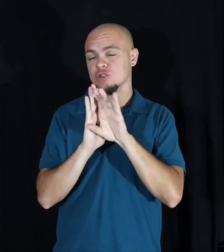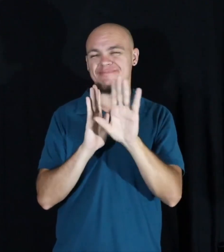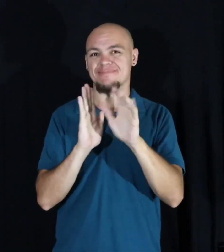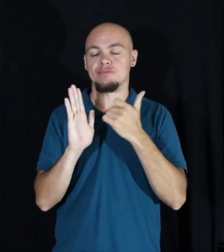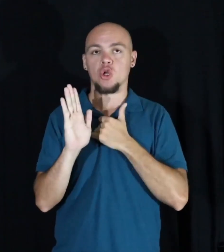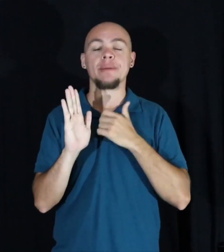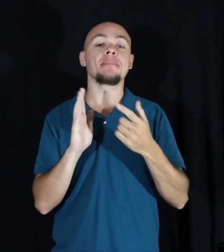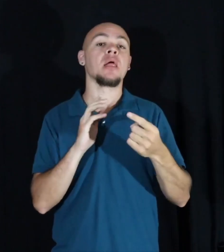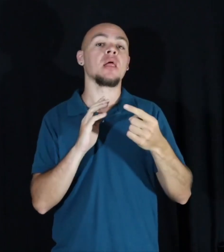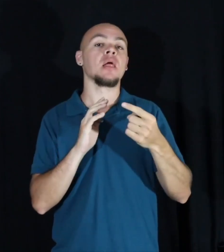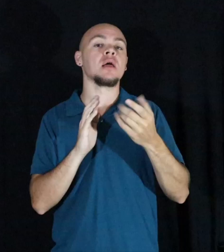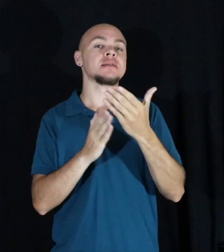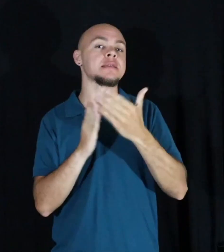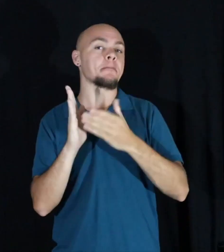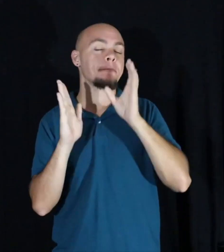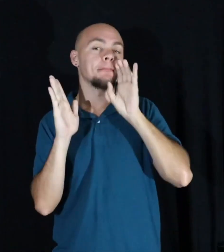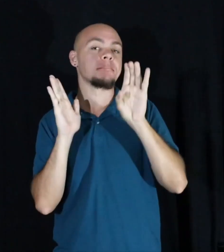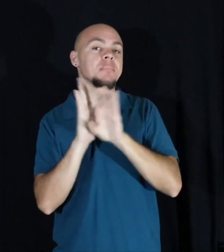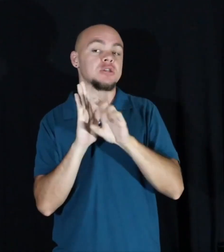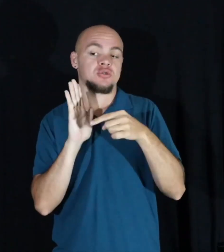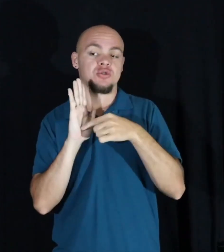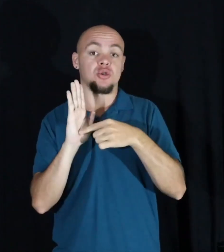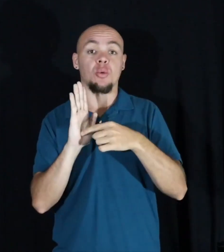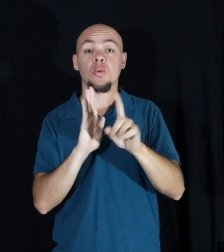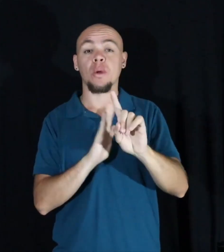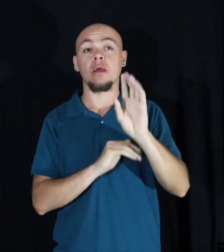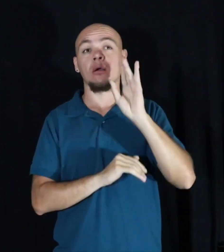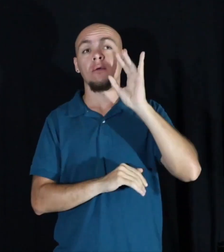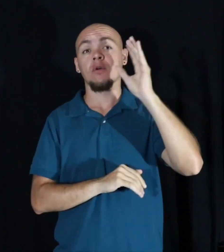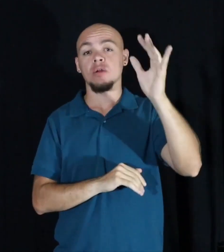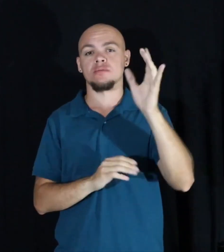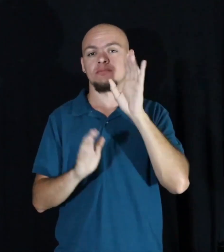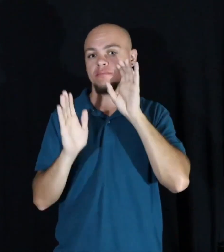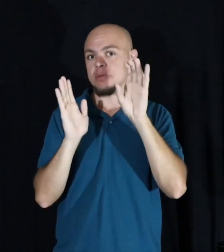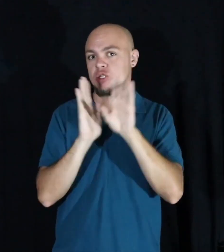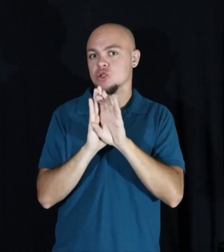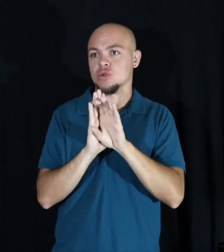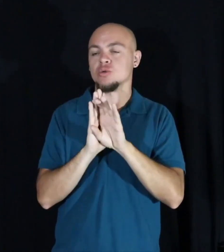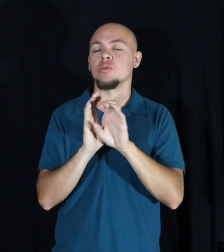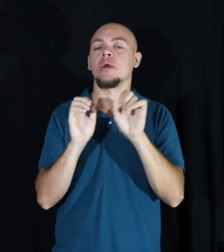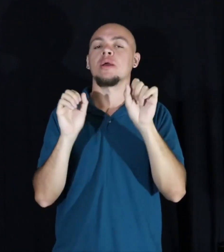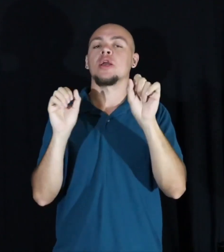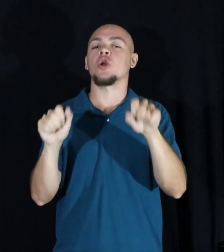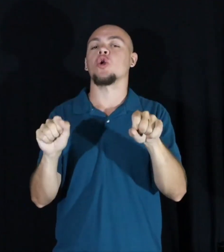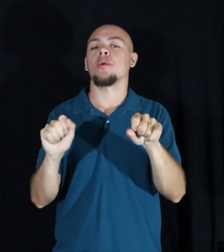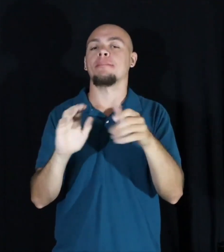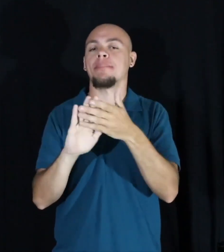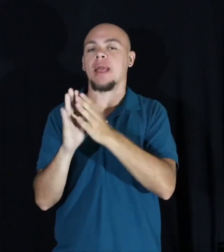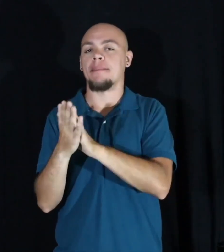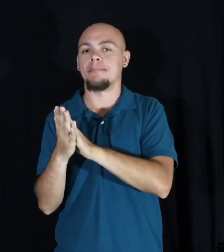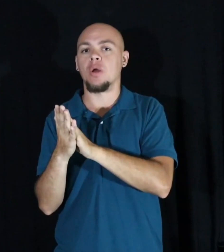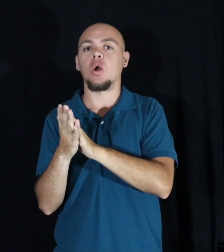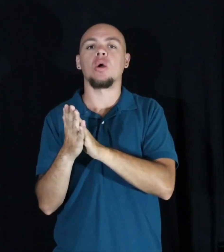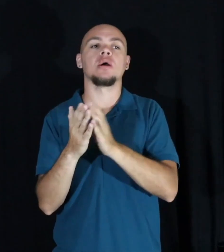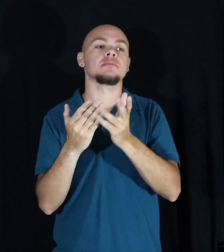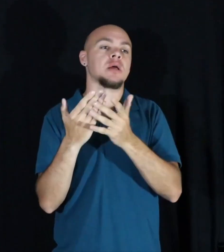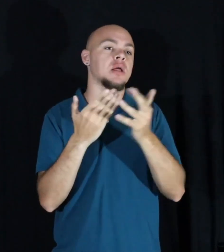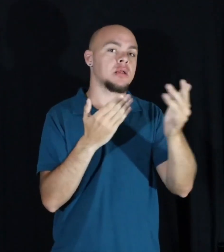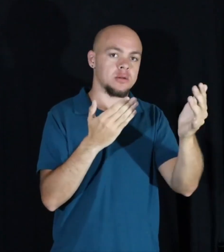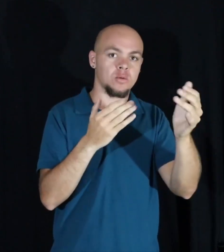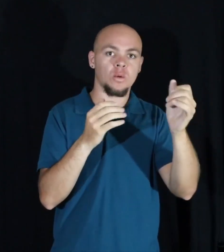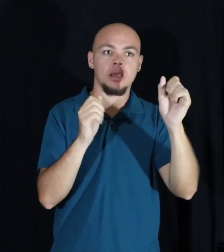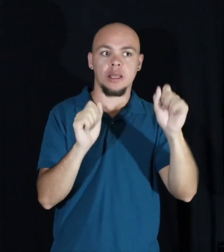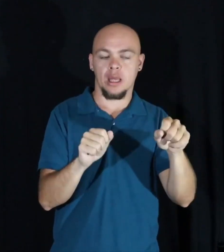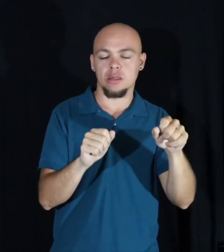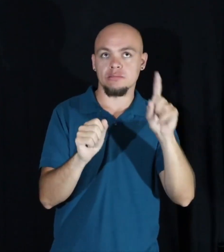some of the pictures show kind of like where it could be, and then the other pictures show where we would hope for it to be. If we continue moving in the same path